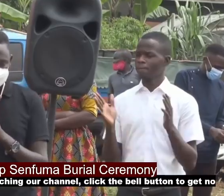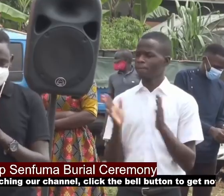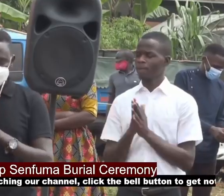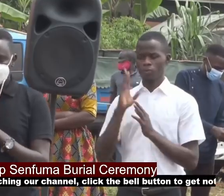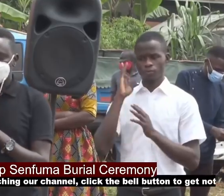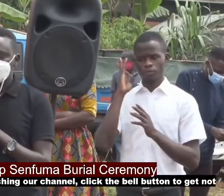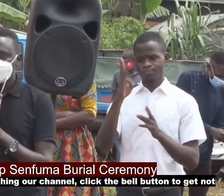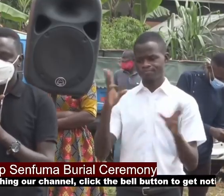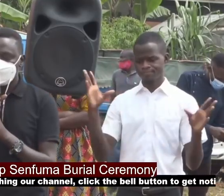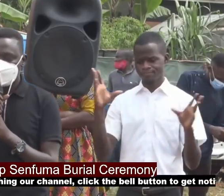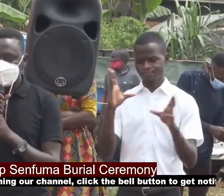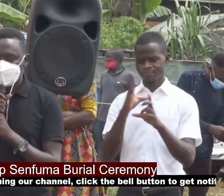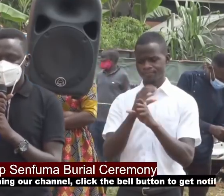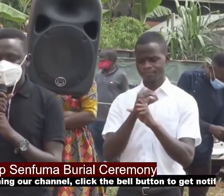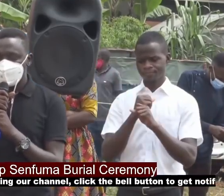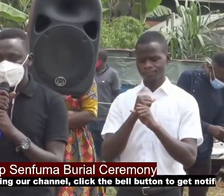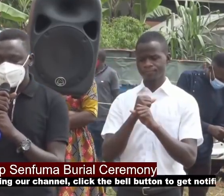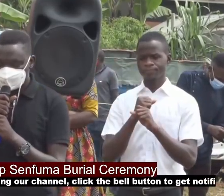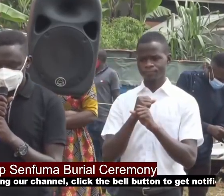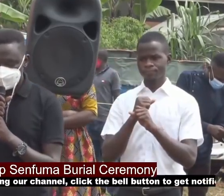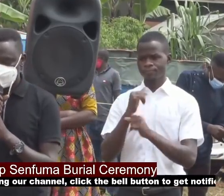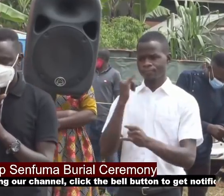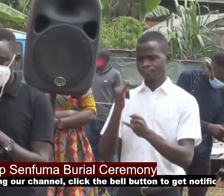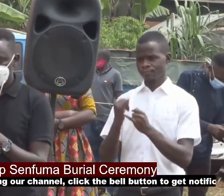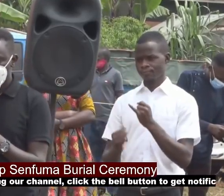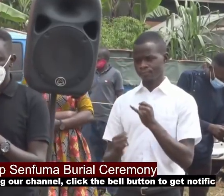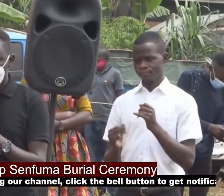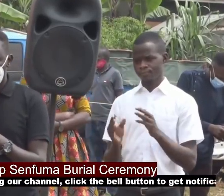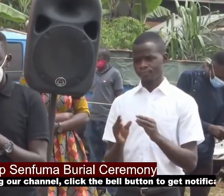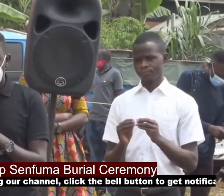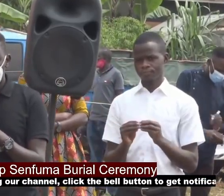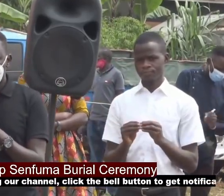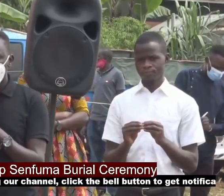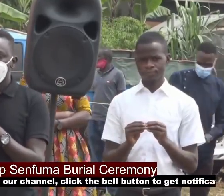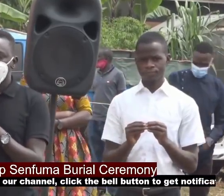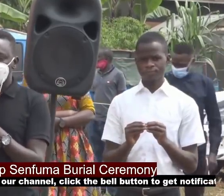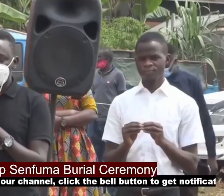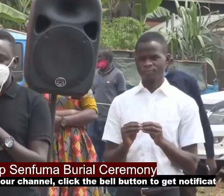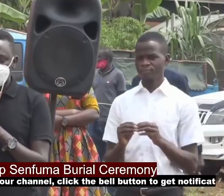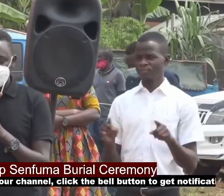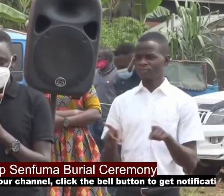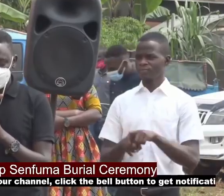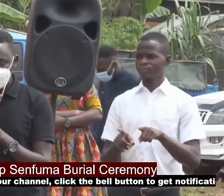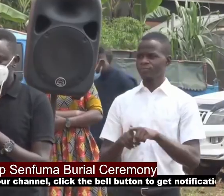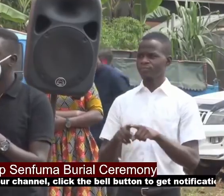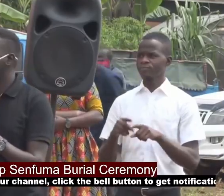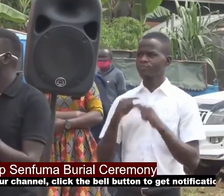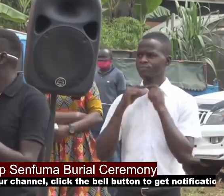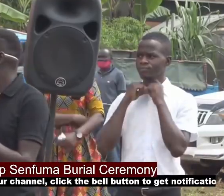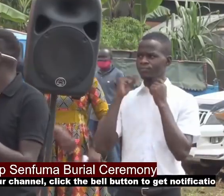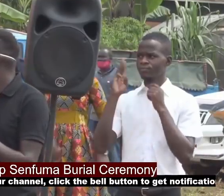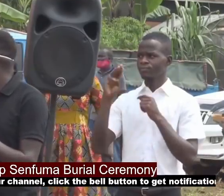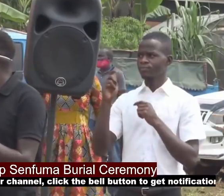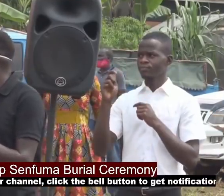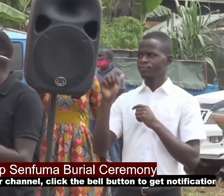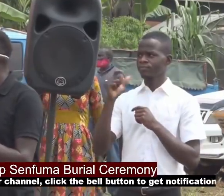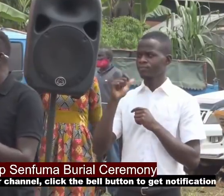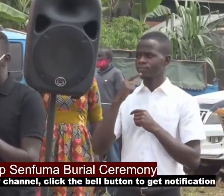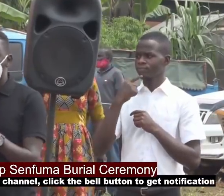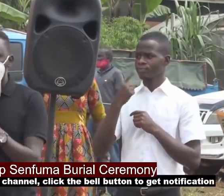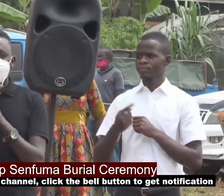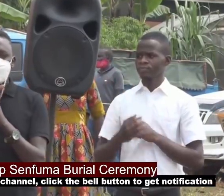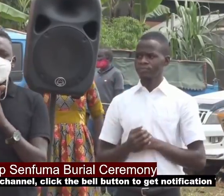him. Era tujamu subanyo. Ngamaliriza. As I wind up. Apostle Mitala bw'agambi. As Apostle Mitala